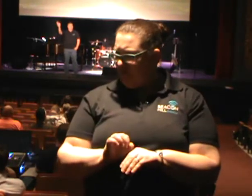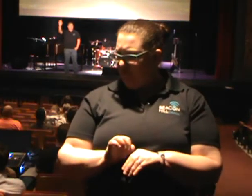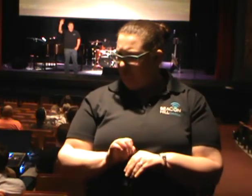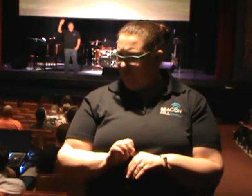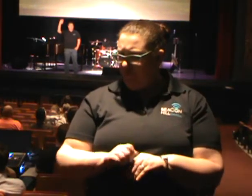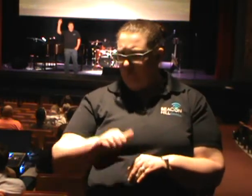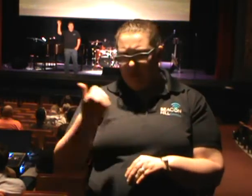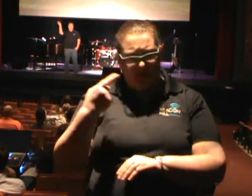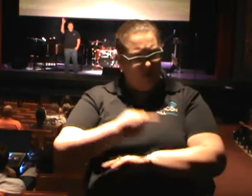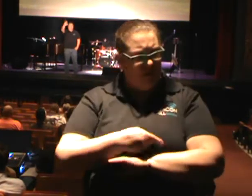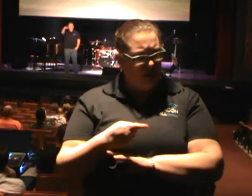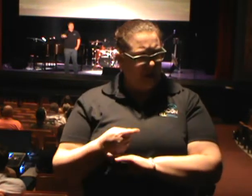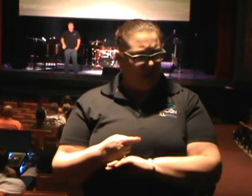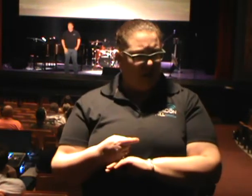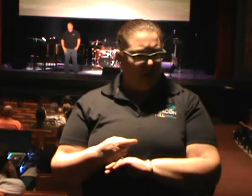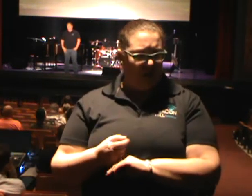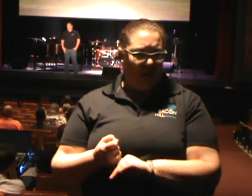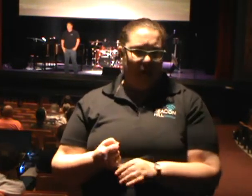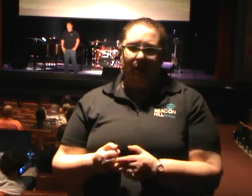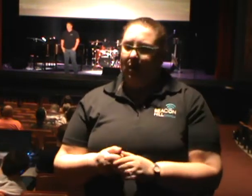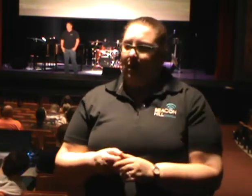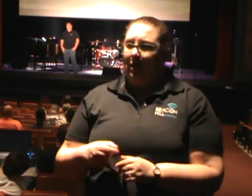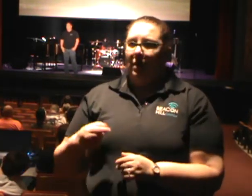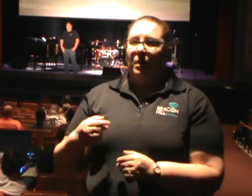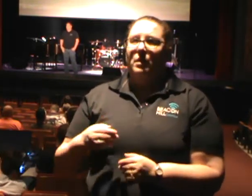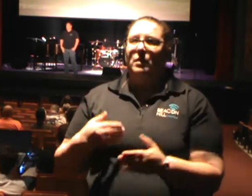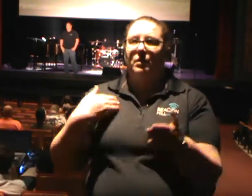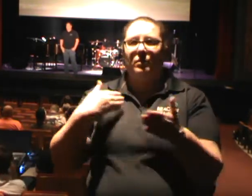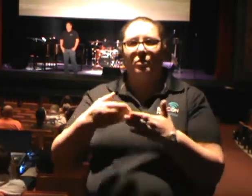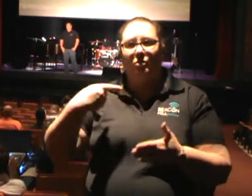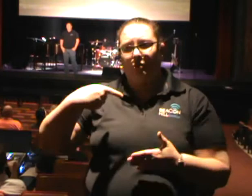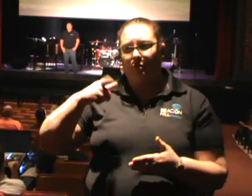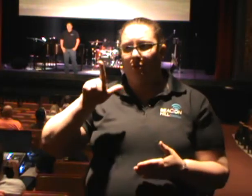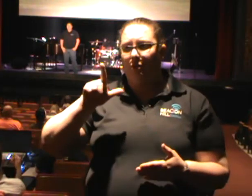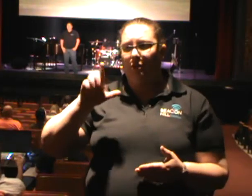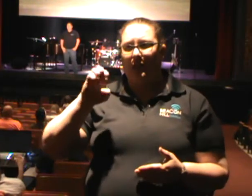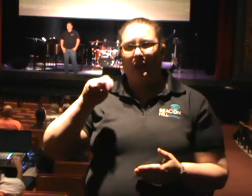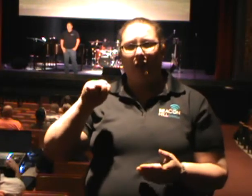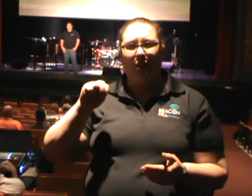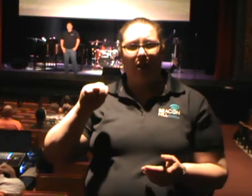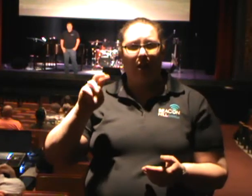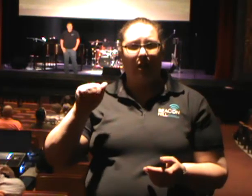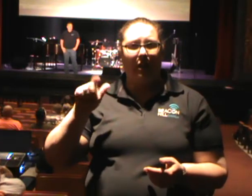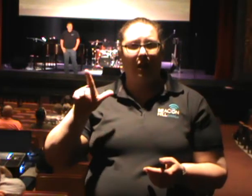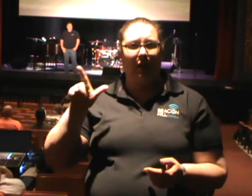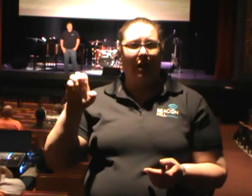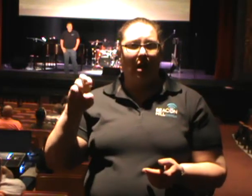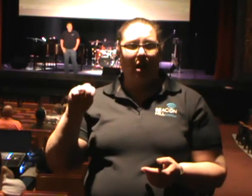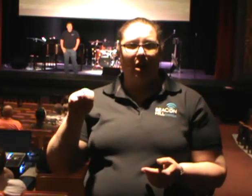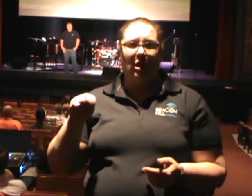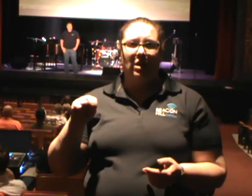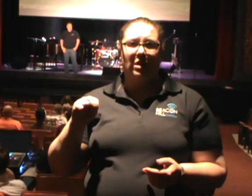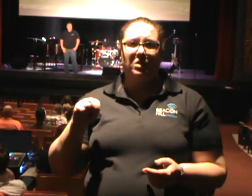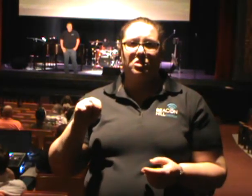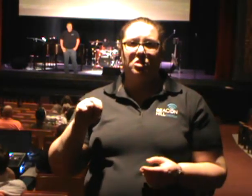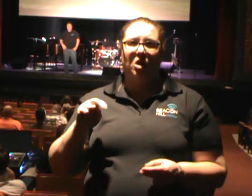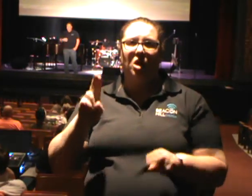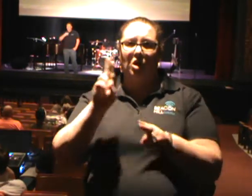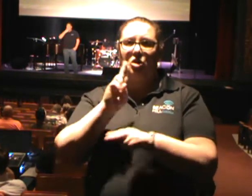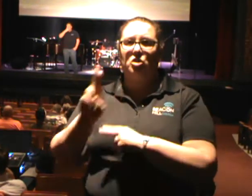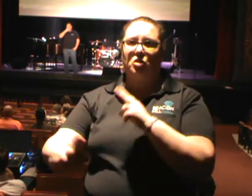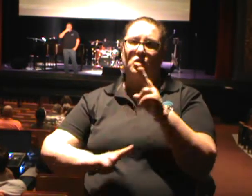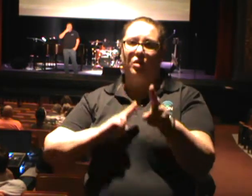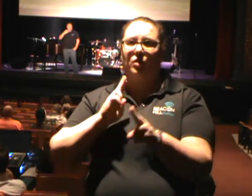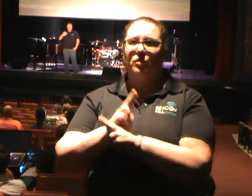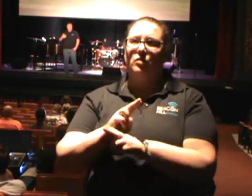David Huffin, you hear? It's right past where you work, man. It's a Universalist Unitarian Church. That's